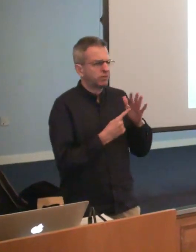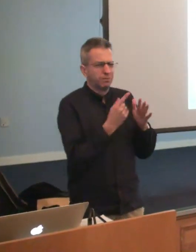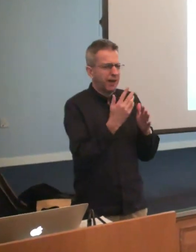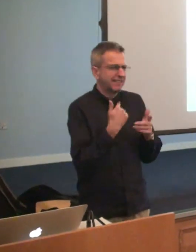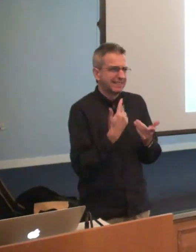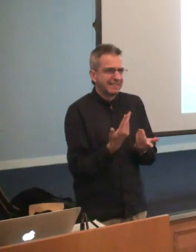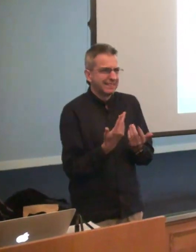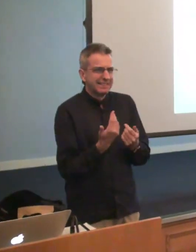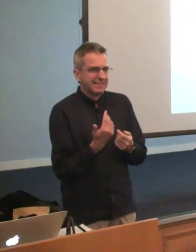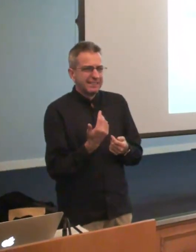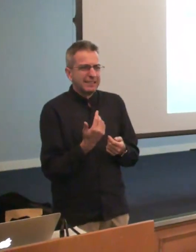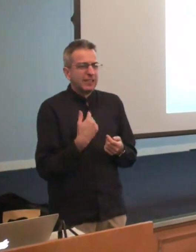Thank you. That's an important question.